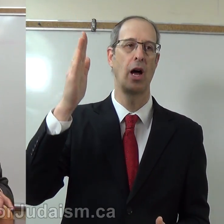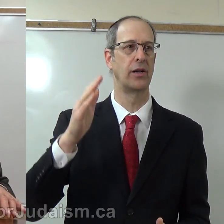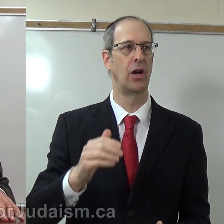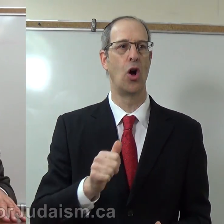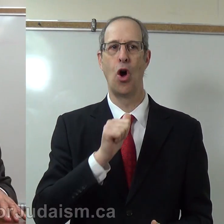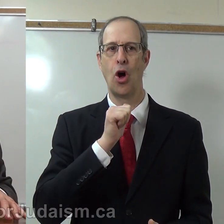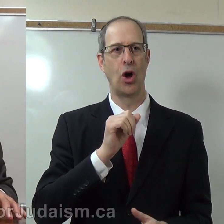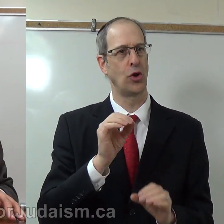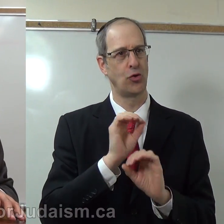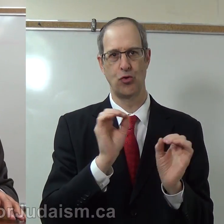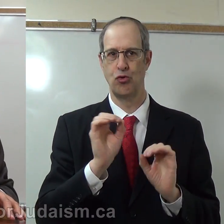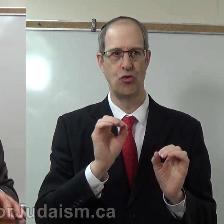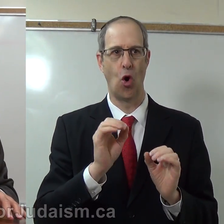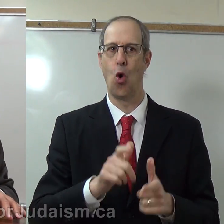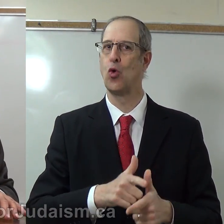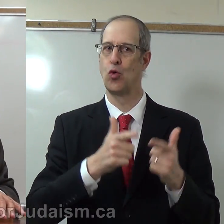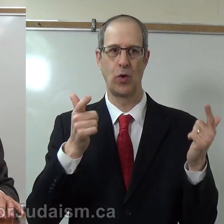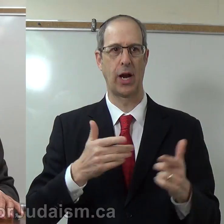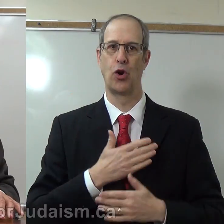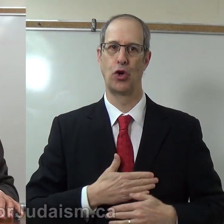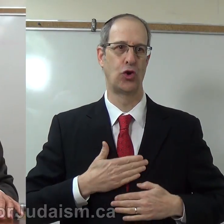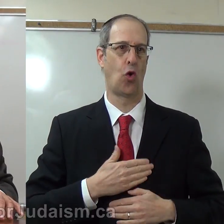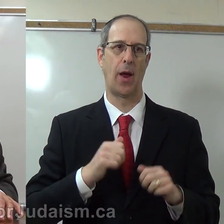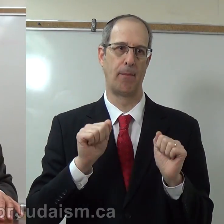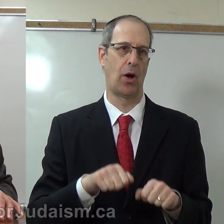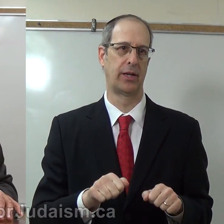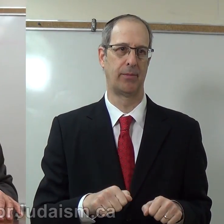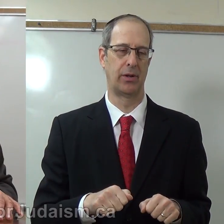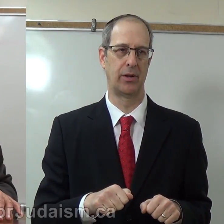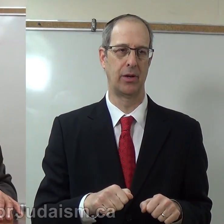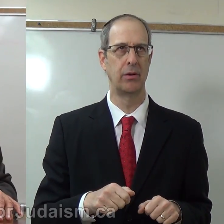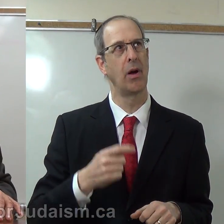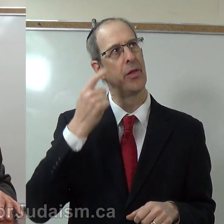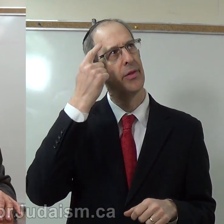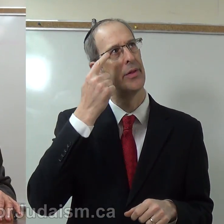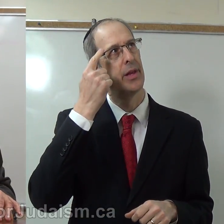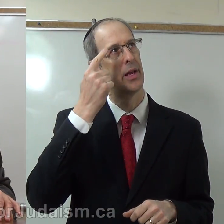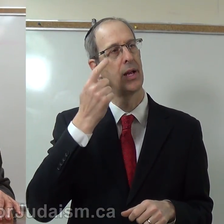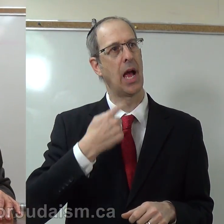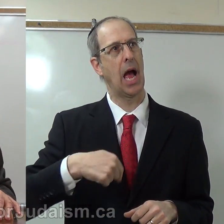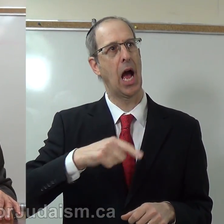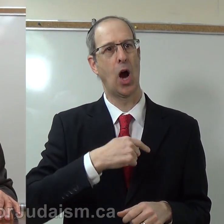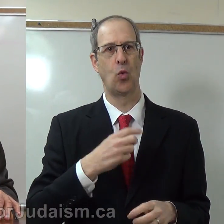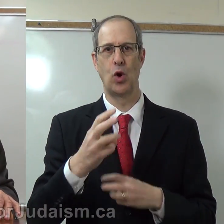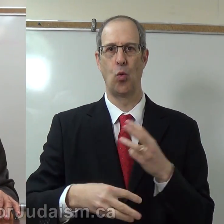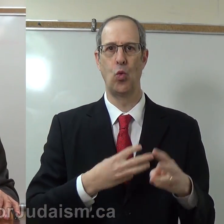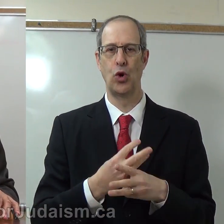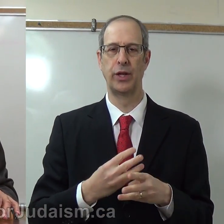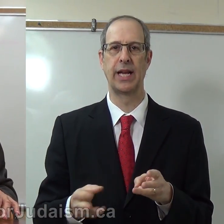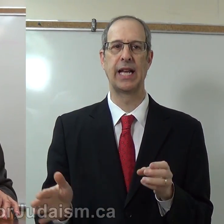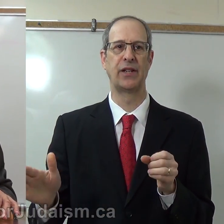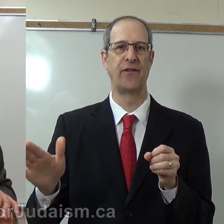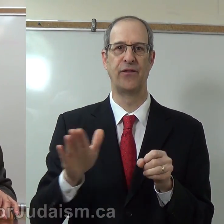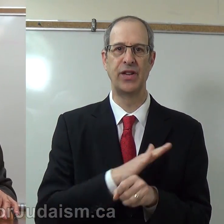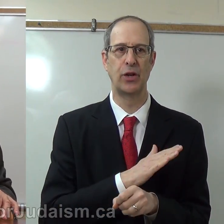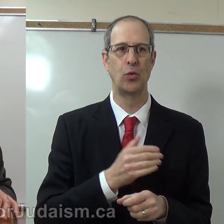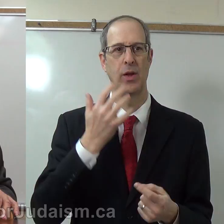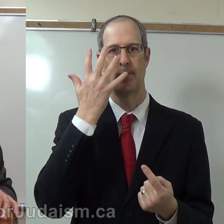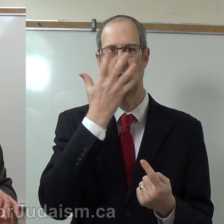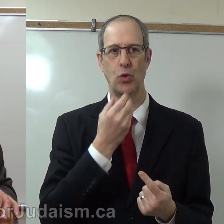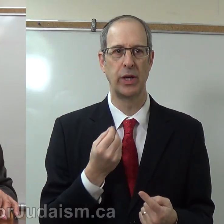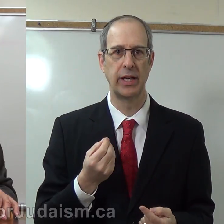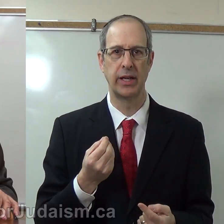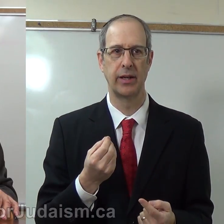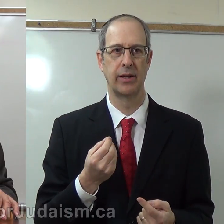greater joy that's possible. When we think about it, our world is filled with beauty.